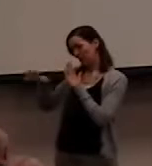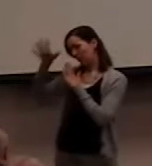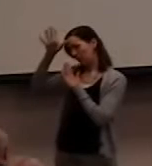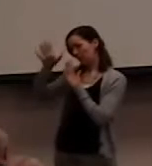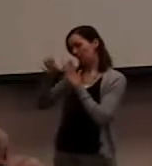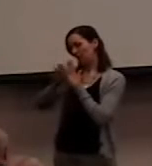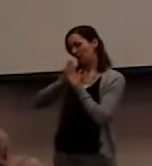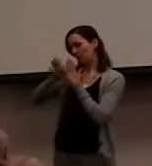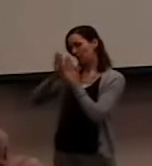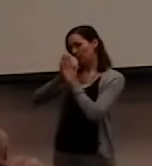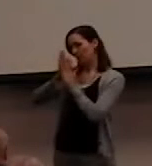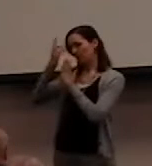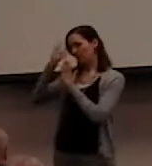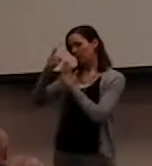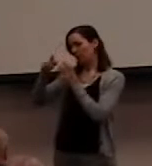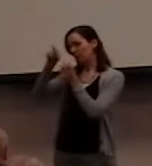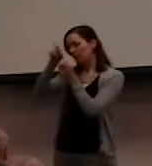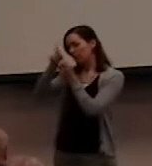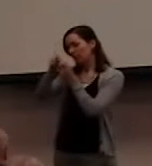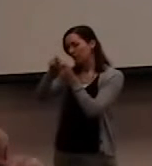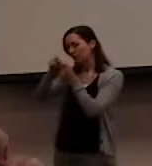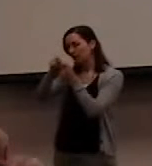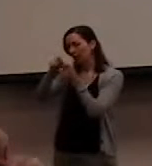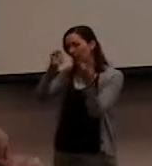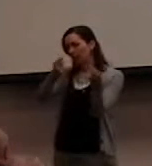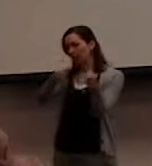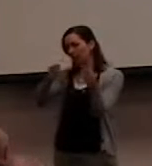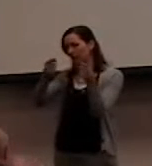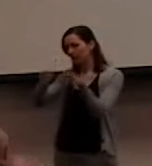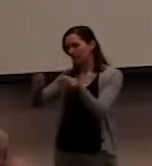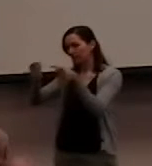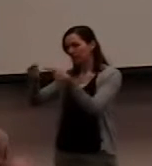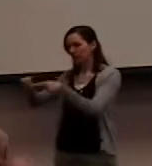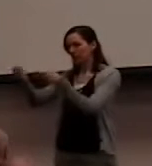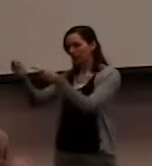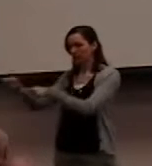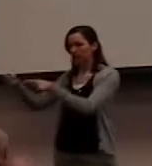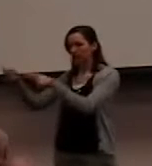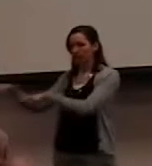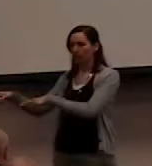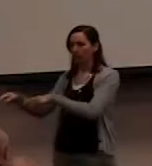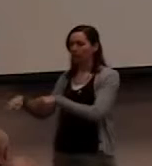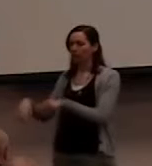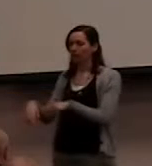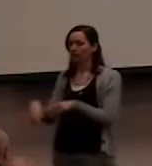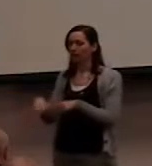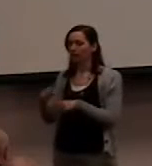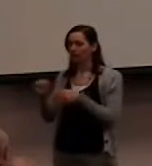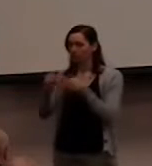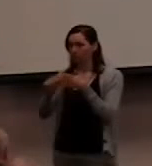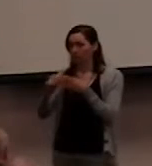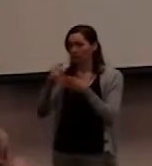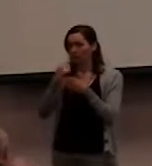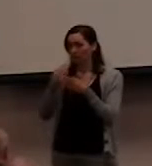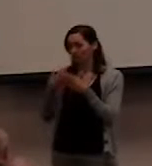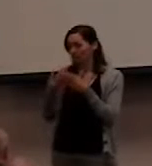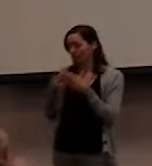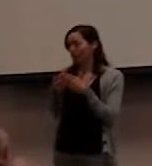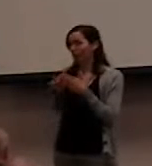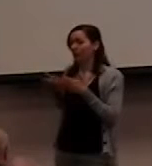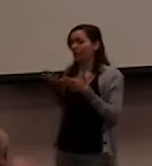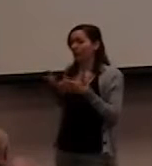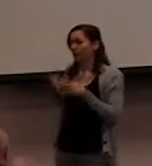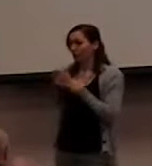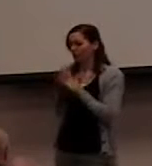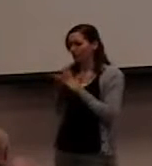to happen, a specific series of events to happen. And the text says that before he finished praying,